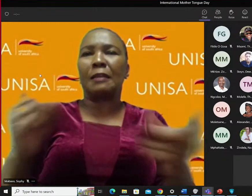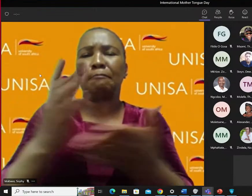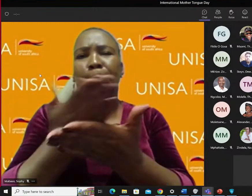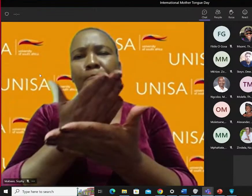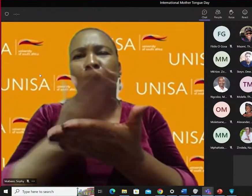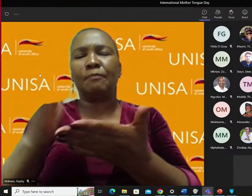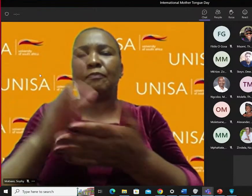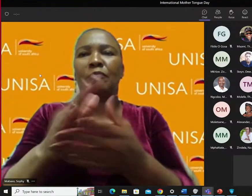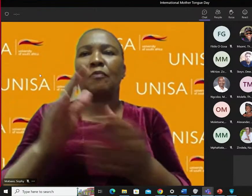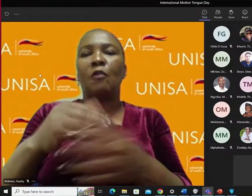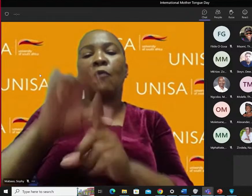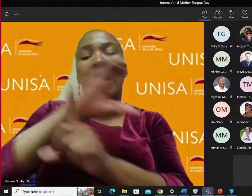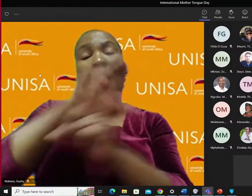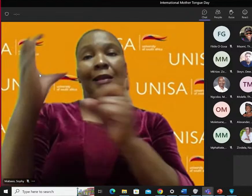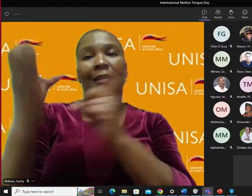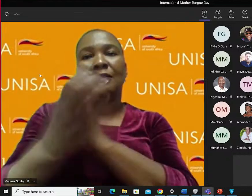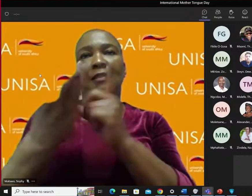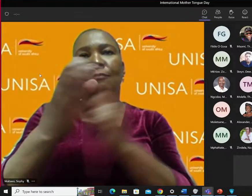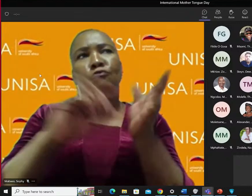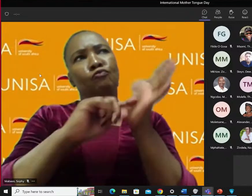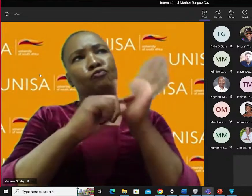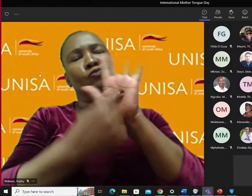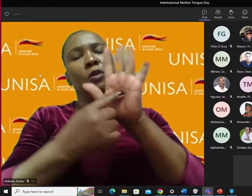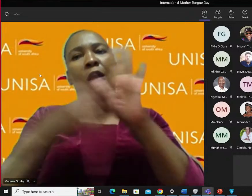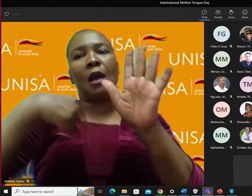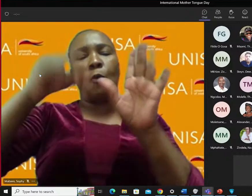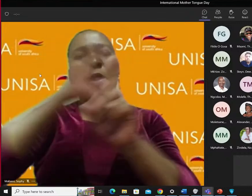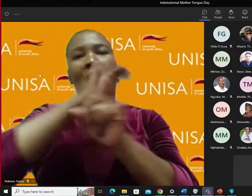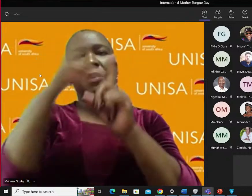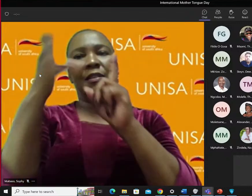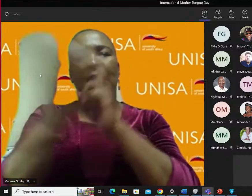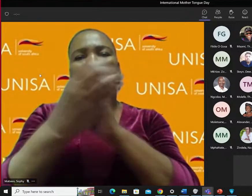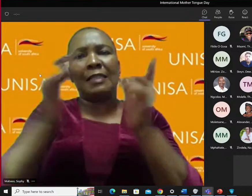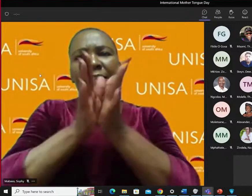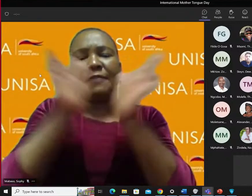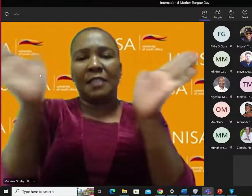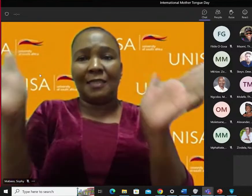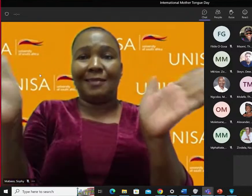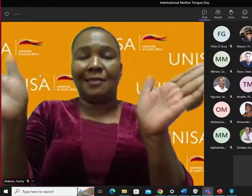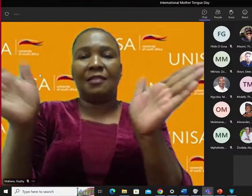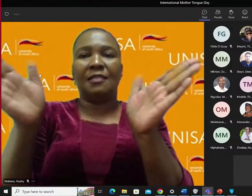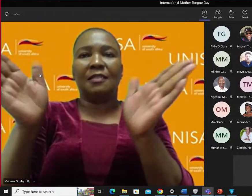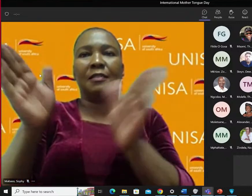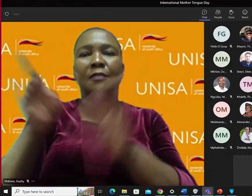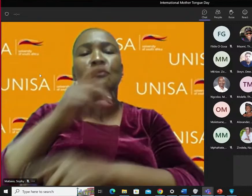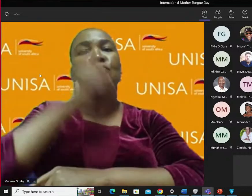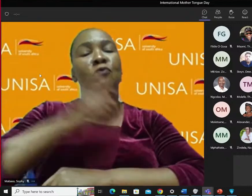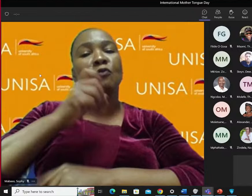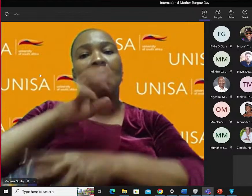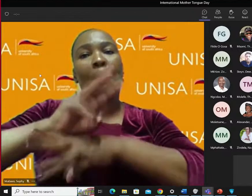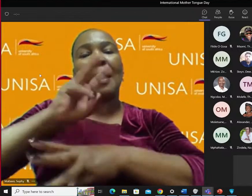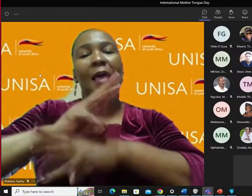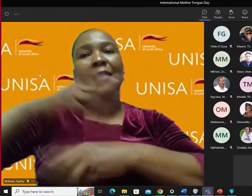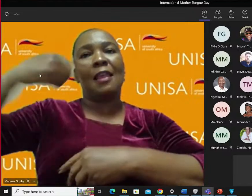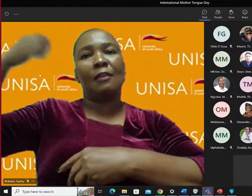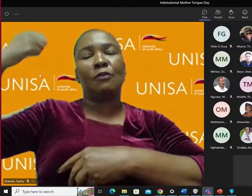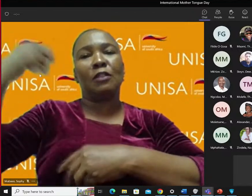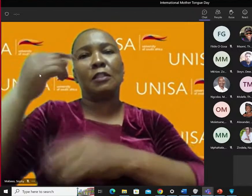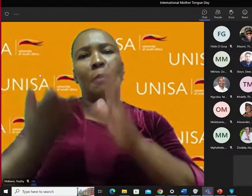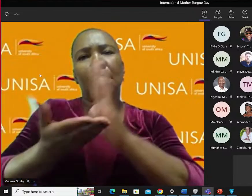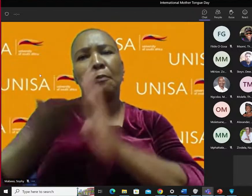culture. We demonstrate our cultural diversity, use of mother languages and promotion